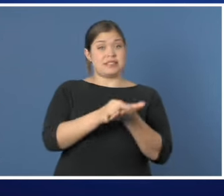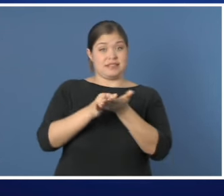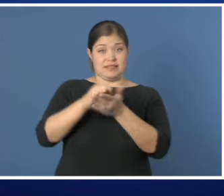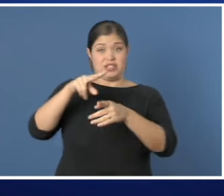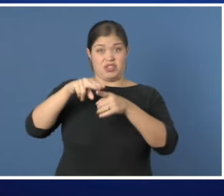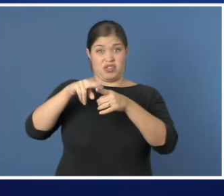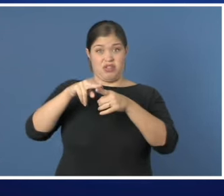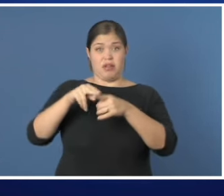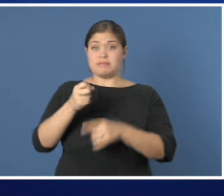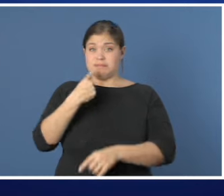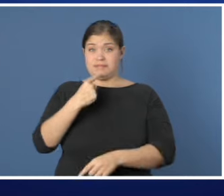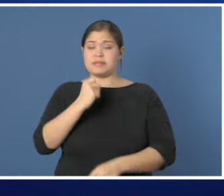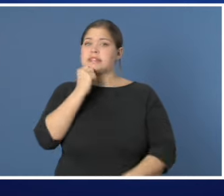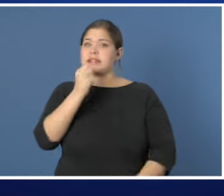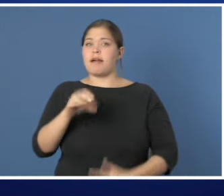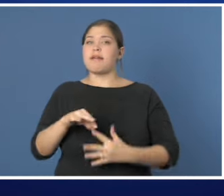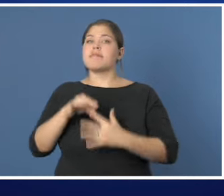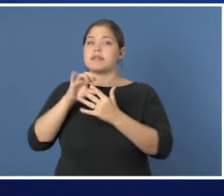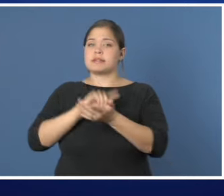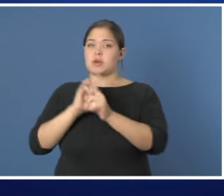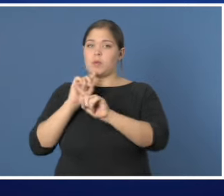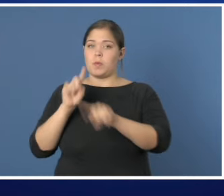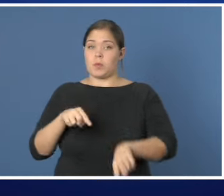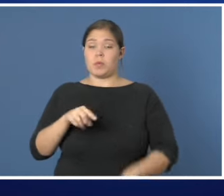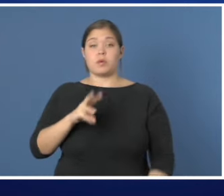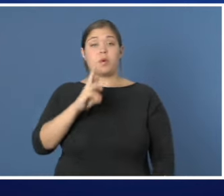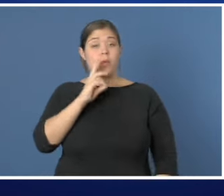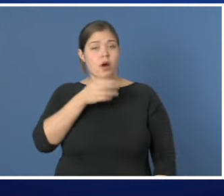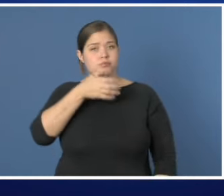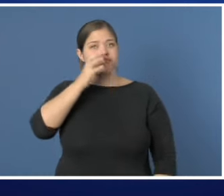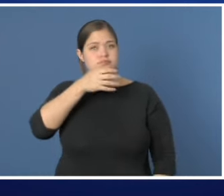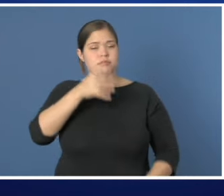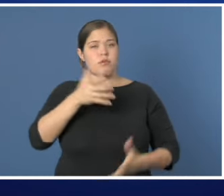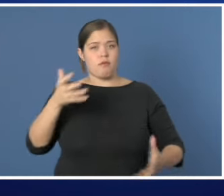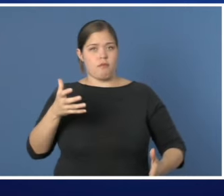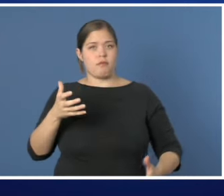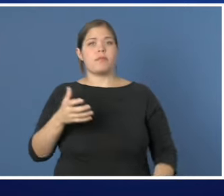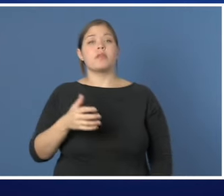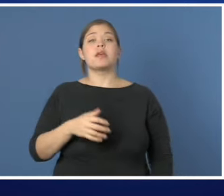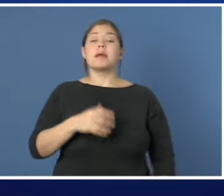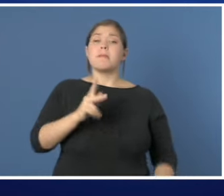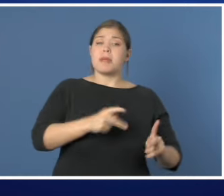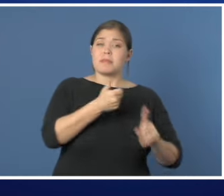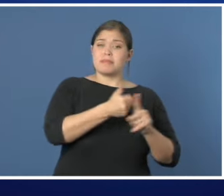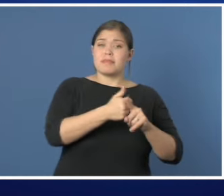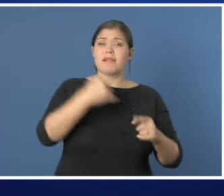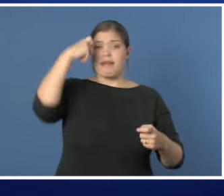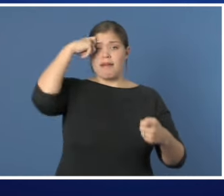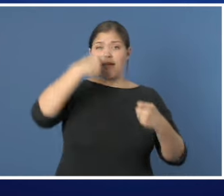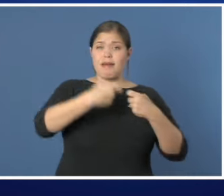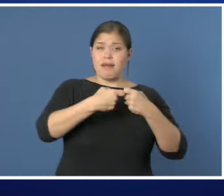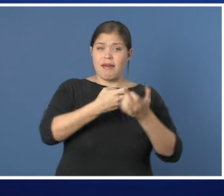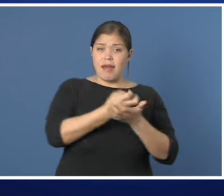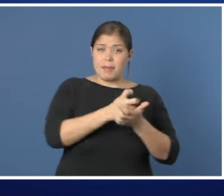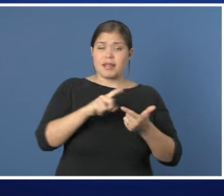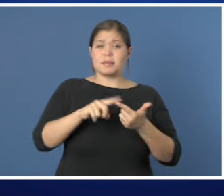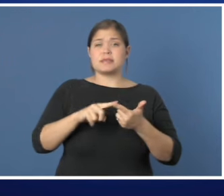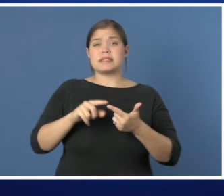by a physician. Drink plenty of water. Persons who have epilepsy or heart, kidney, or liver disease